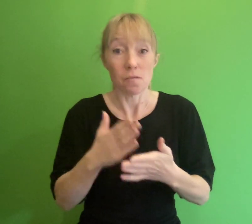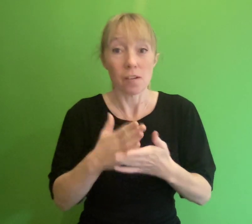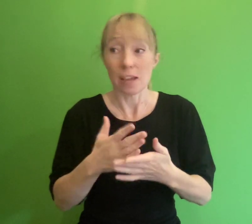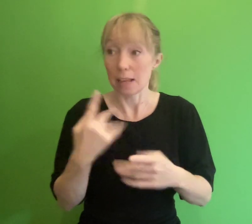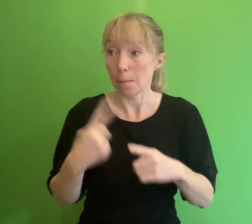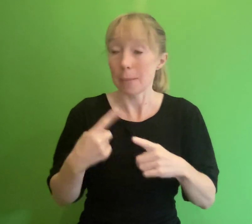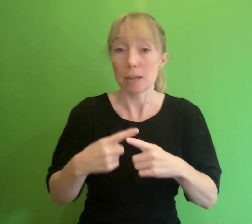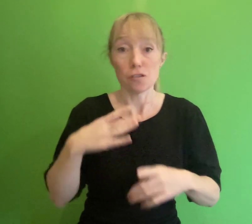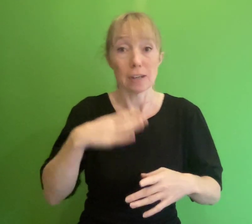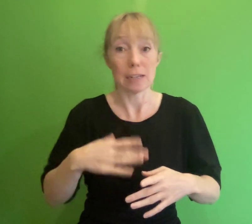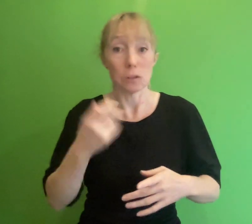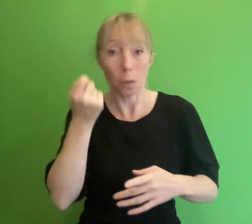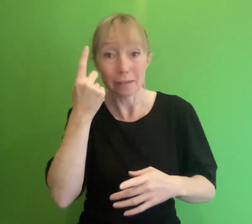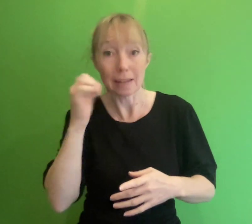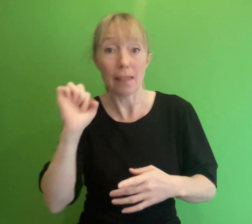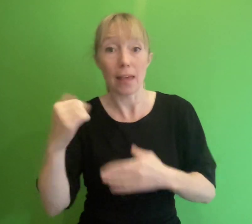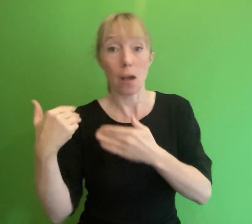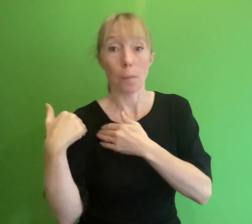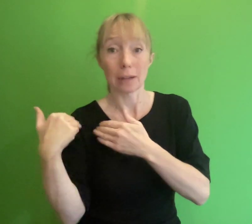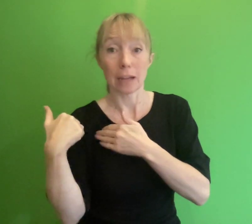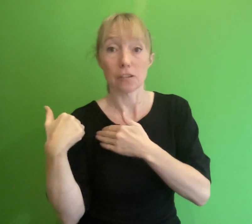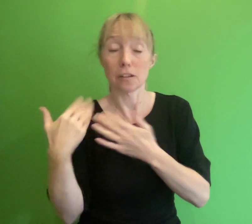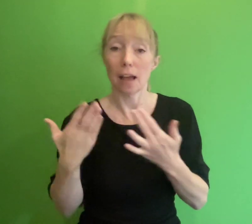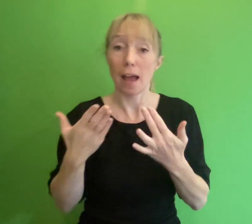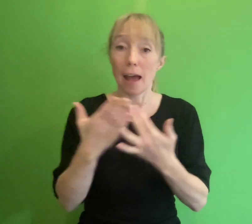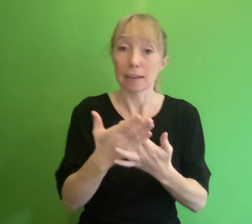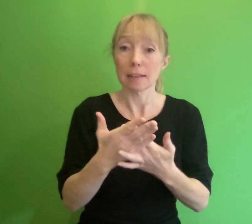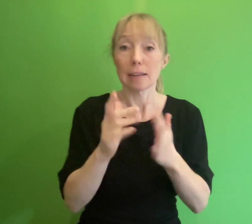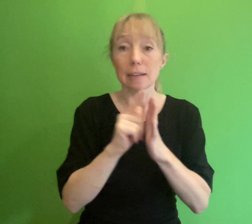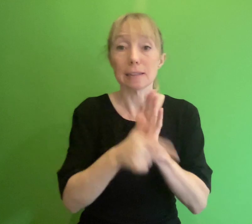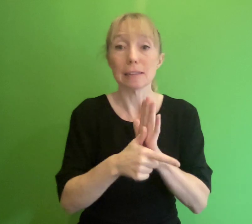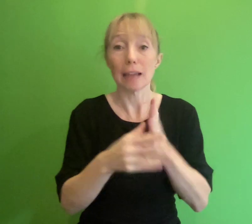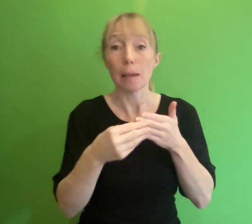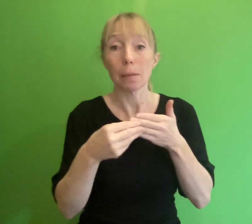put access and disabled-led code production at the heart of their work.